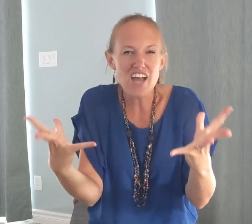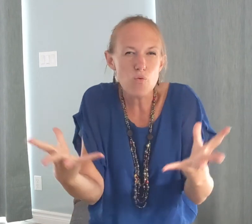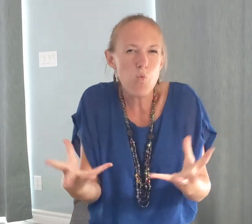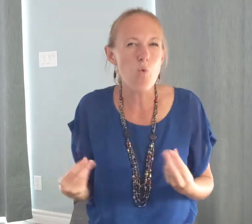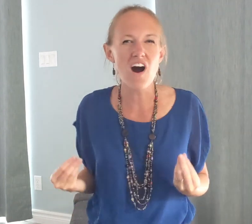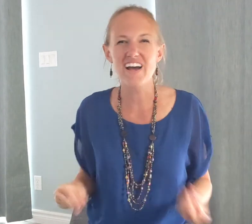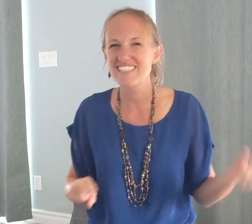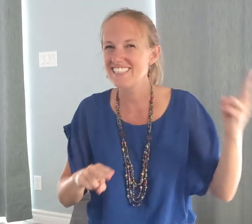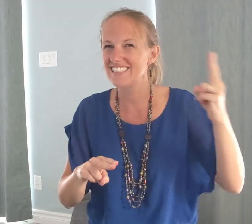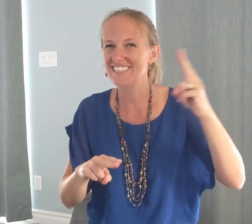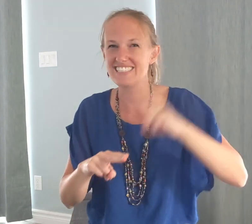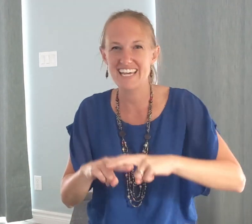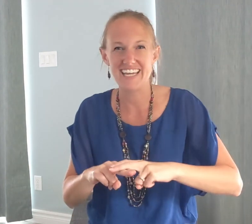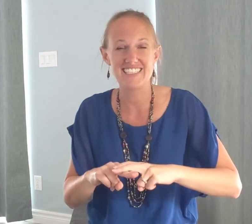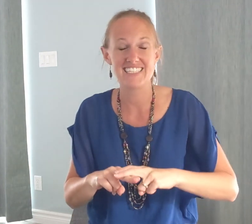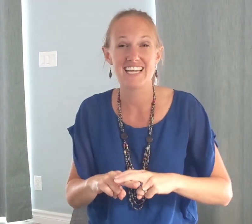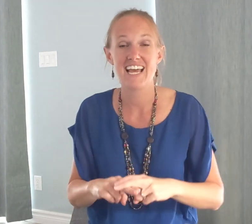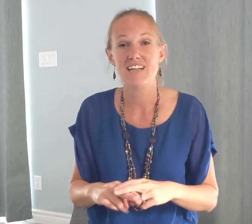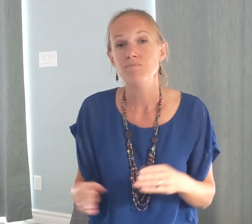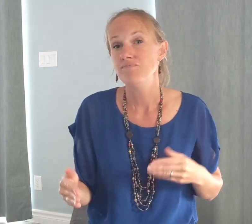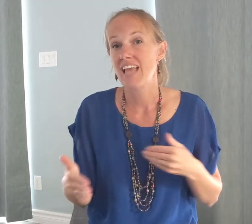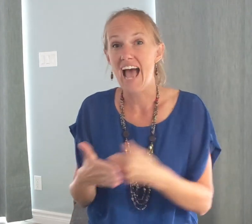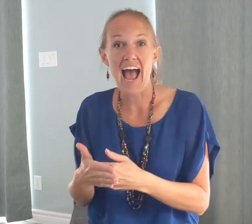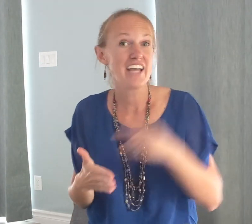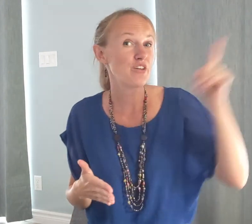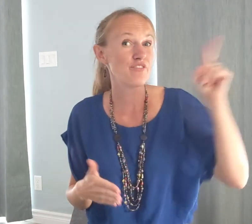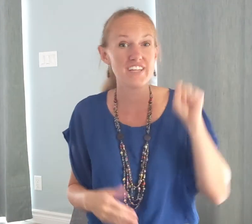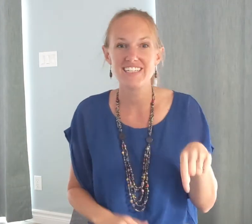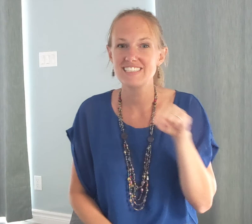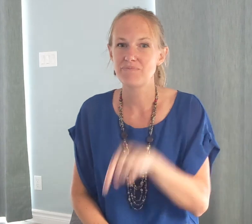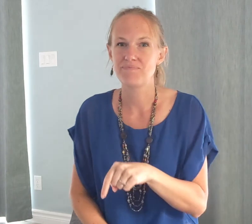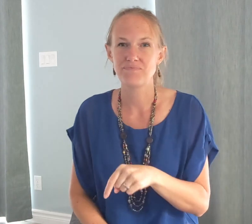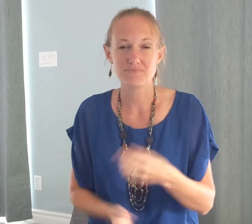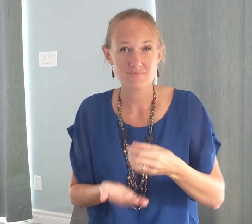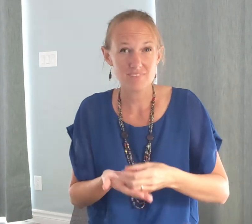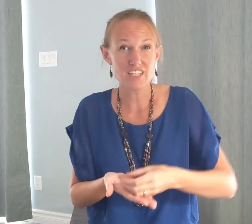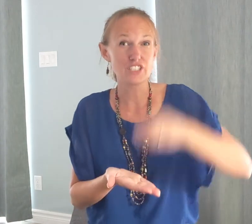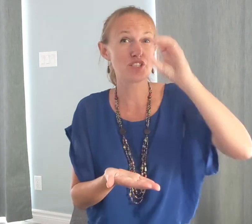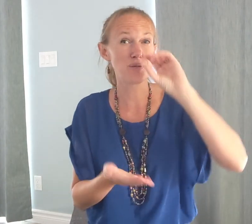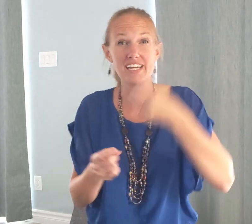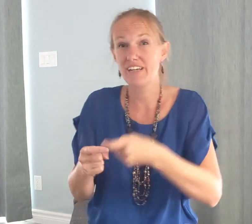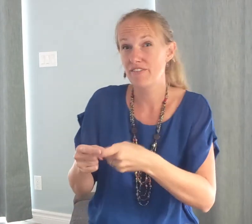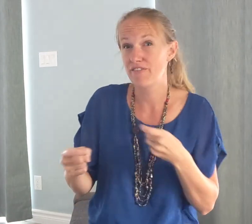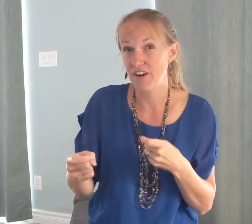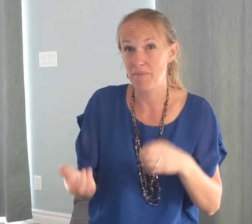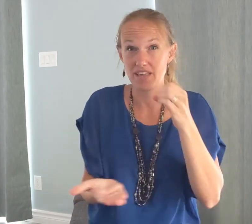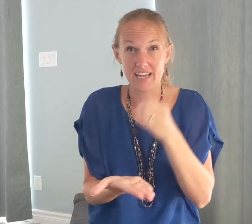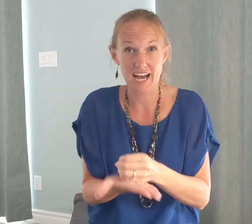I want to sit at your feet, drink from the